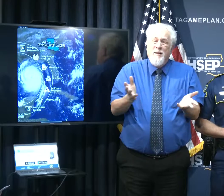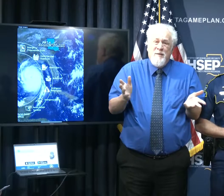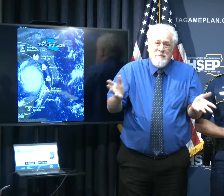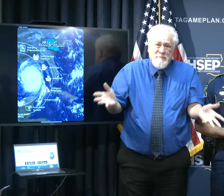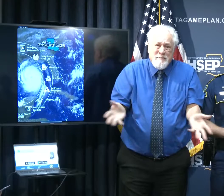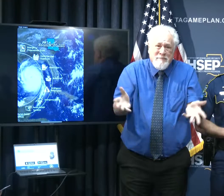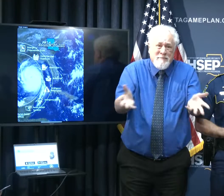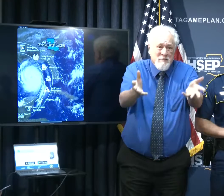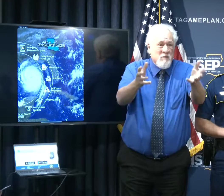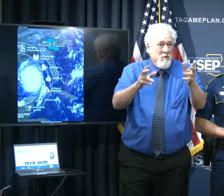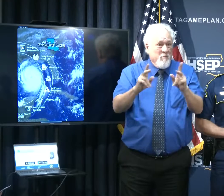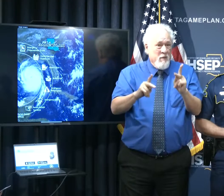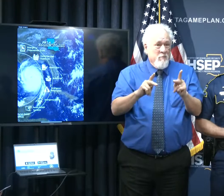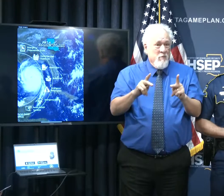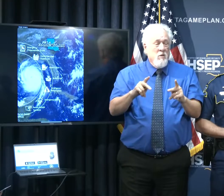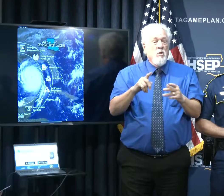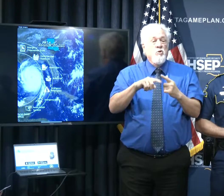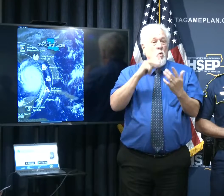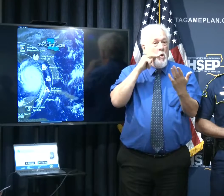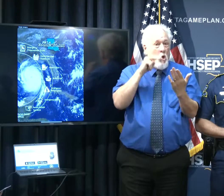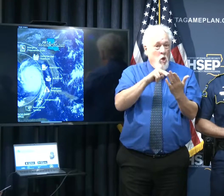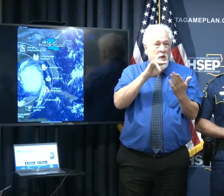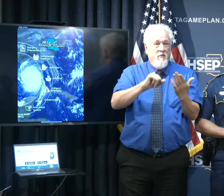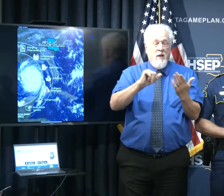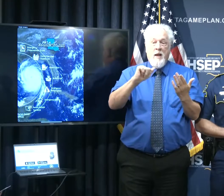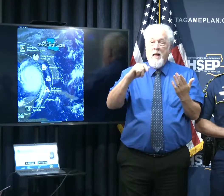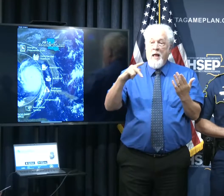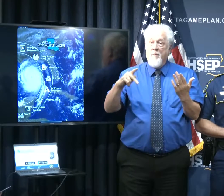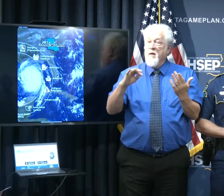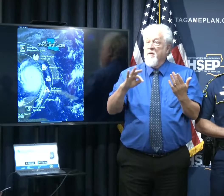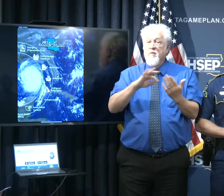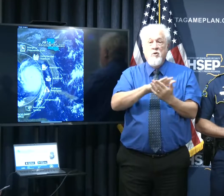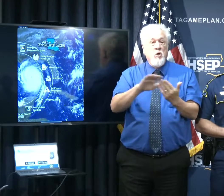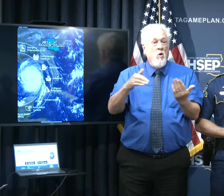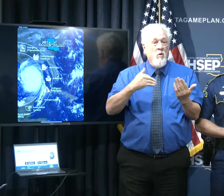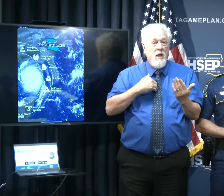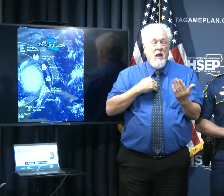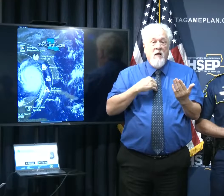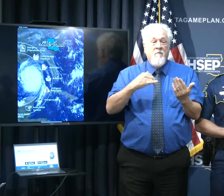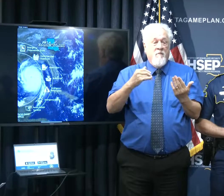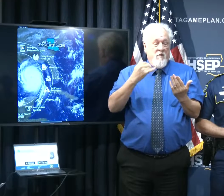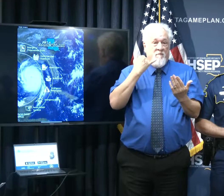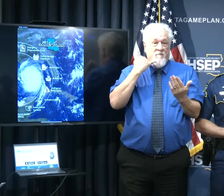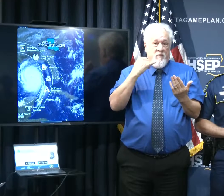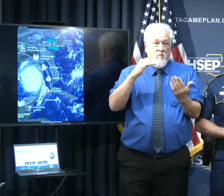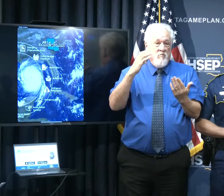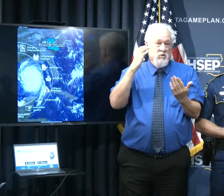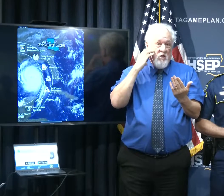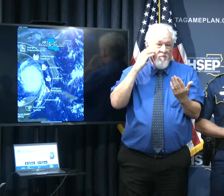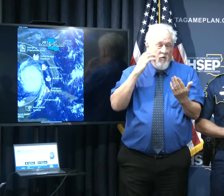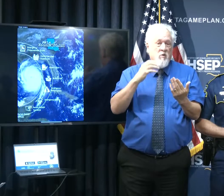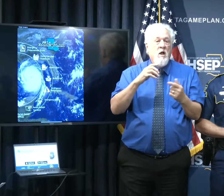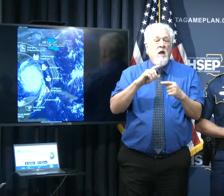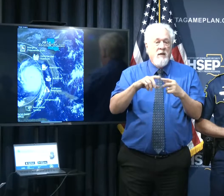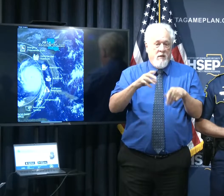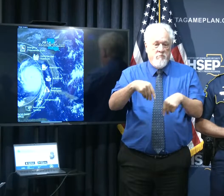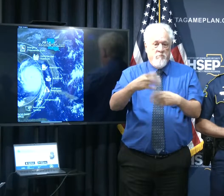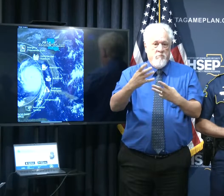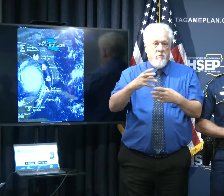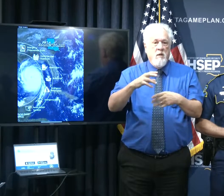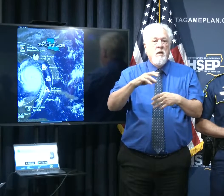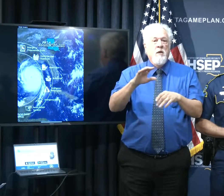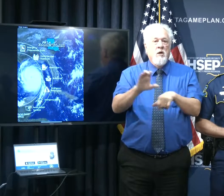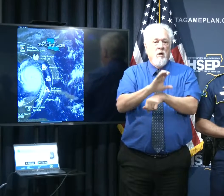encourage the citizens of the state to take a look at this app. If you do not have a mobile phone, you can access this on a desktop